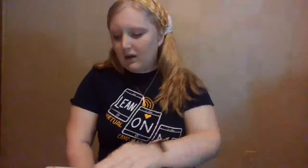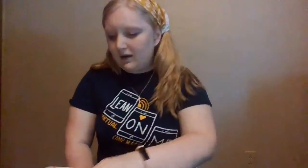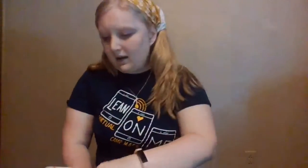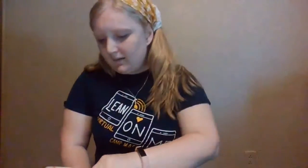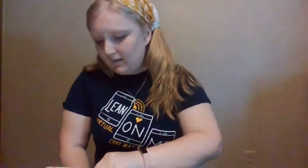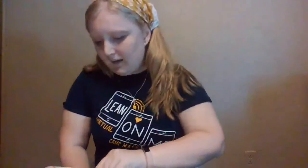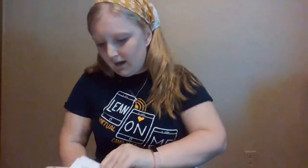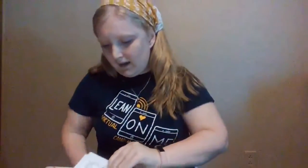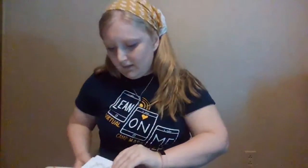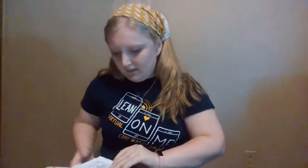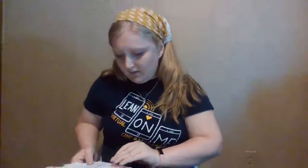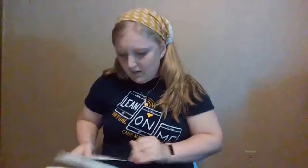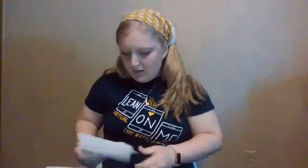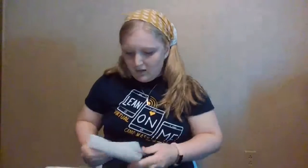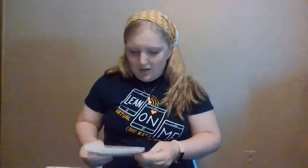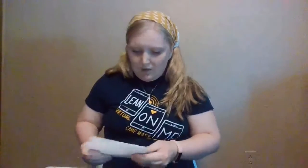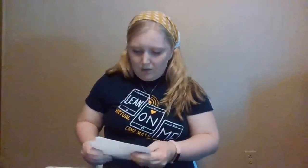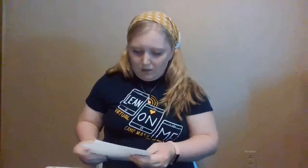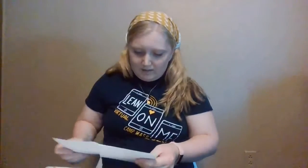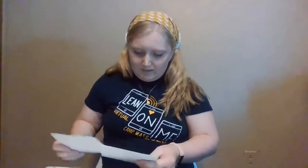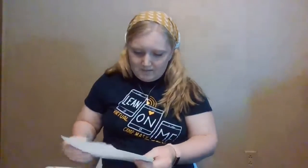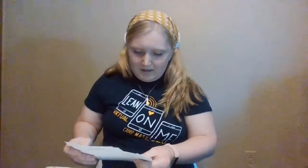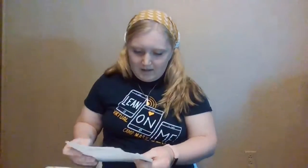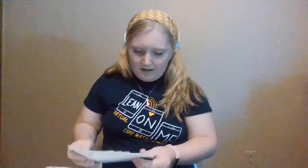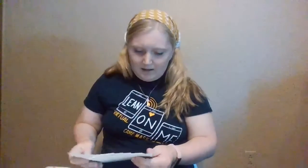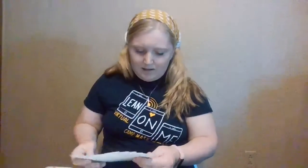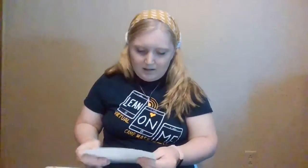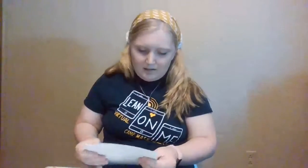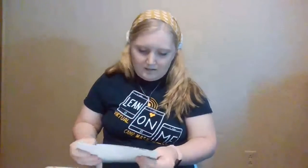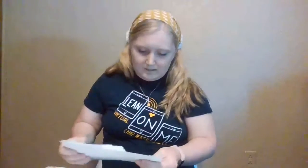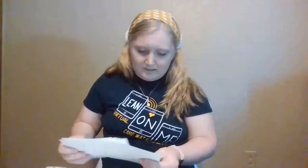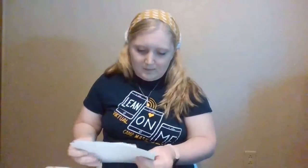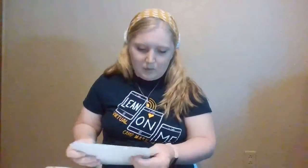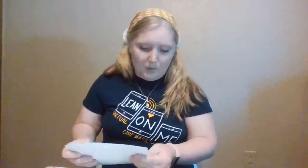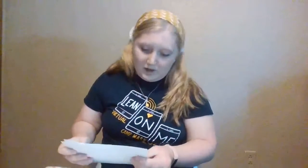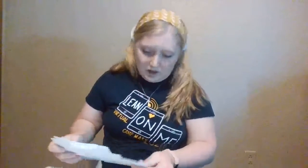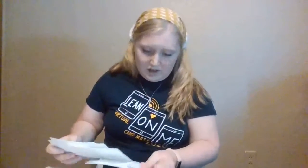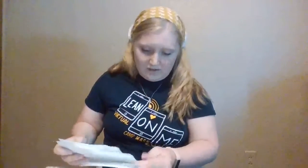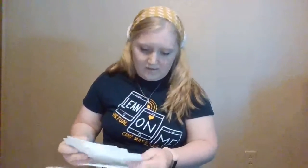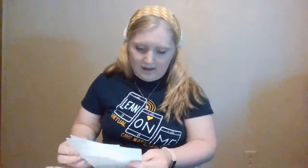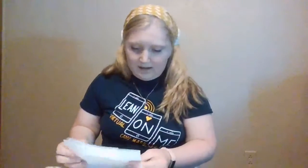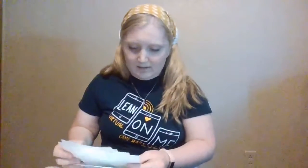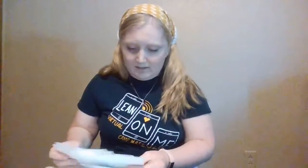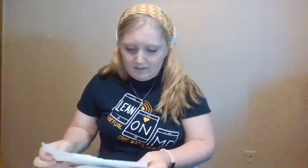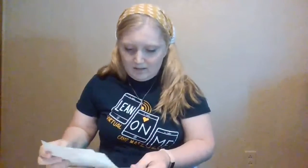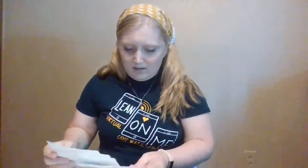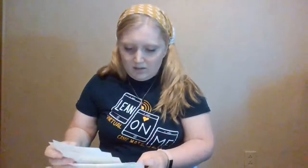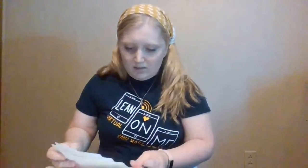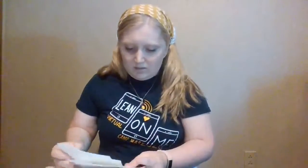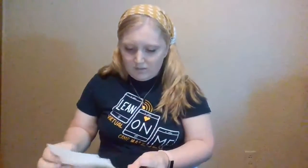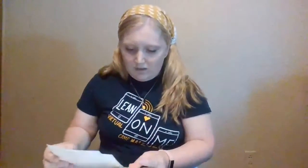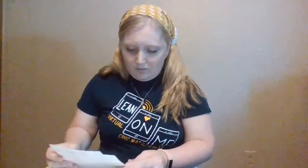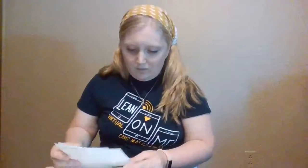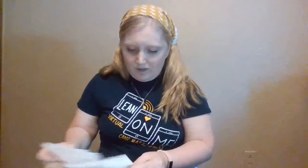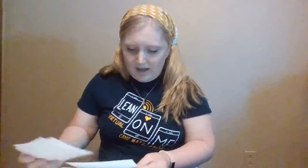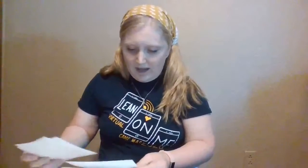Our next signs are going to be some question signs. So we